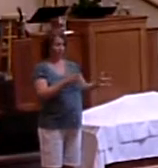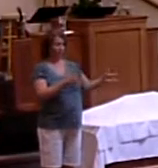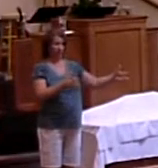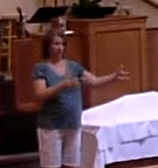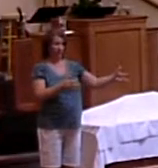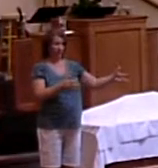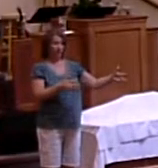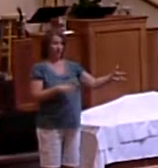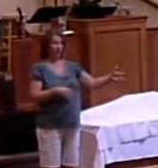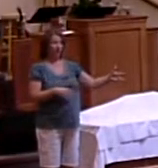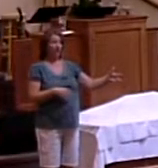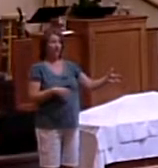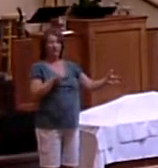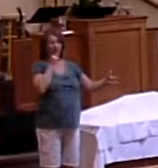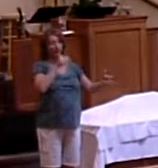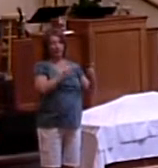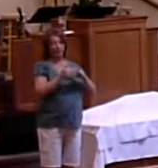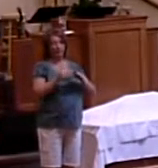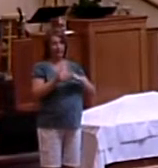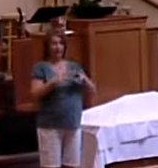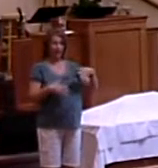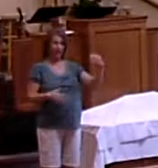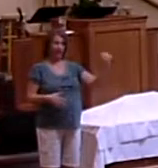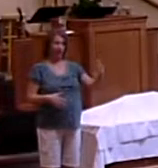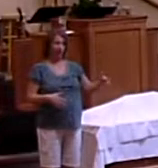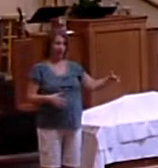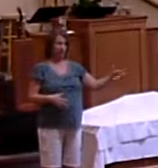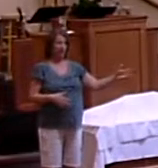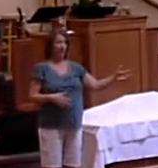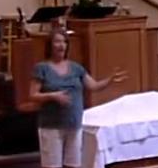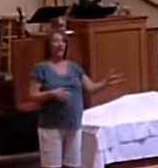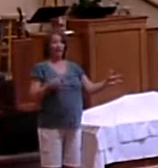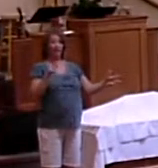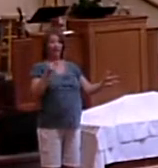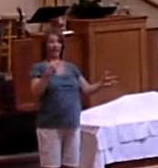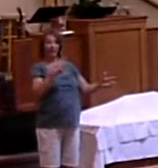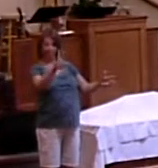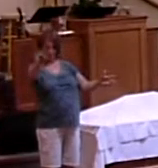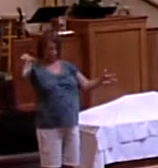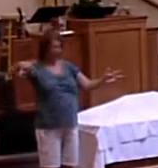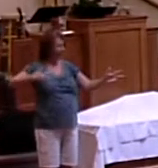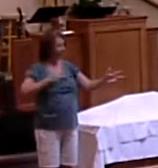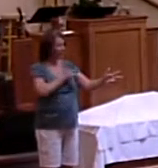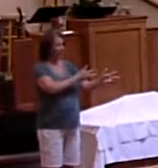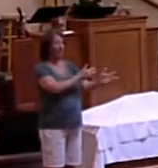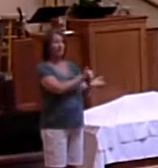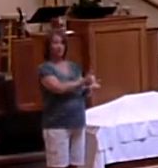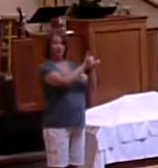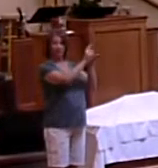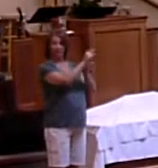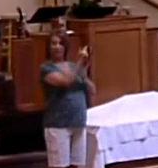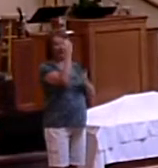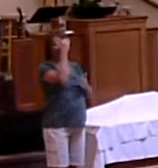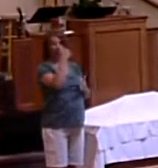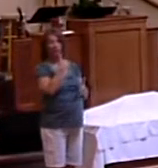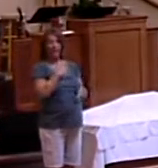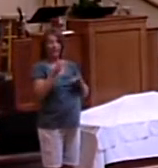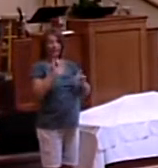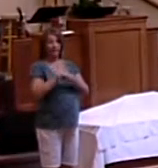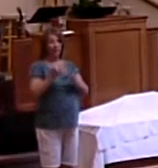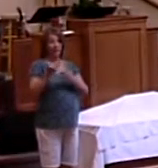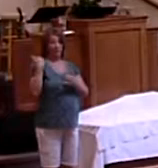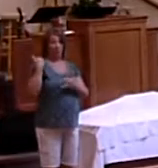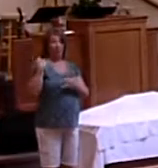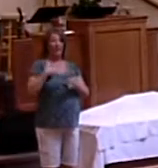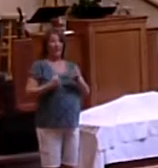in the, not in the city, but kind of out, and turned around to go and help someone that they didn't even know. I used to be really big on that, and I still would